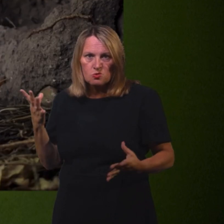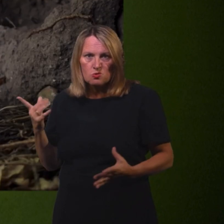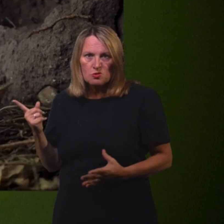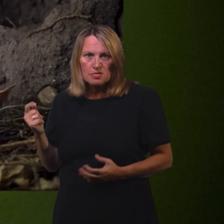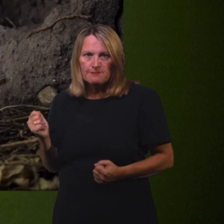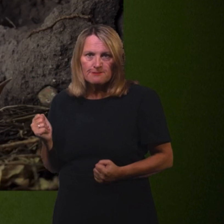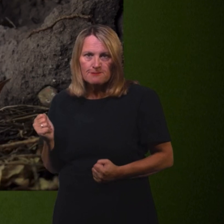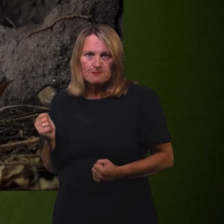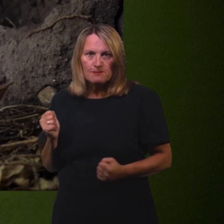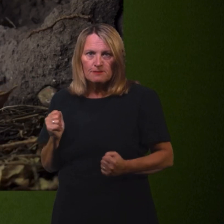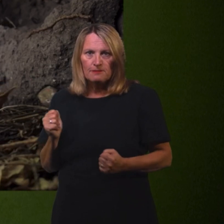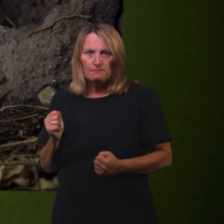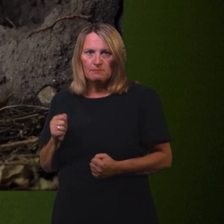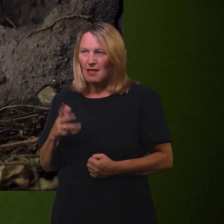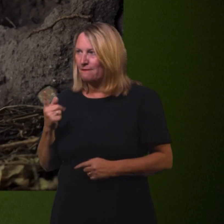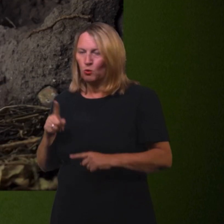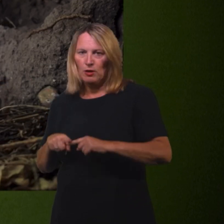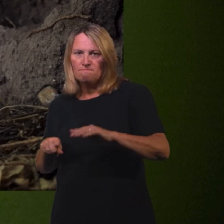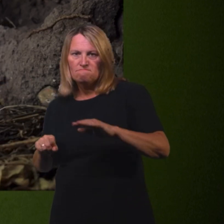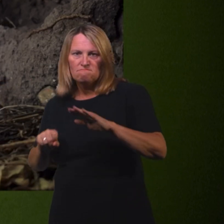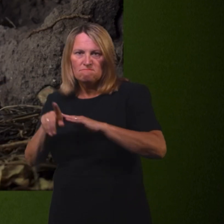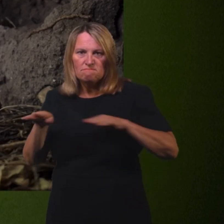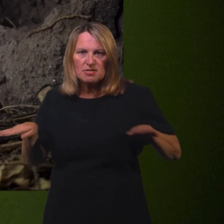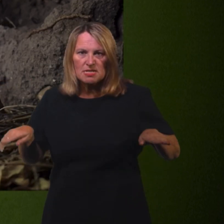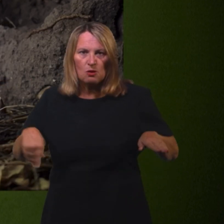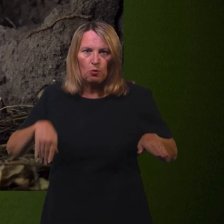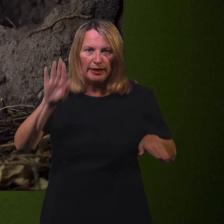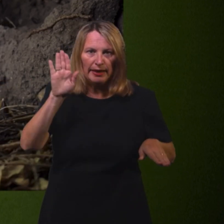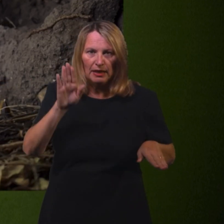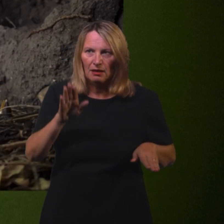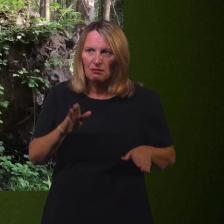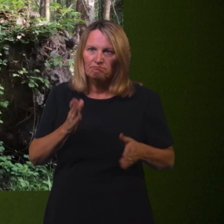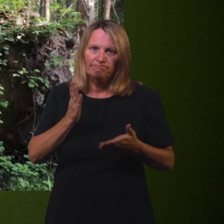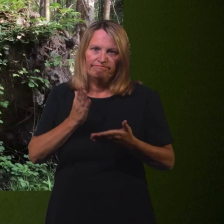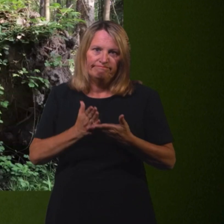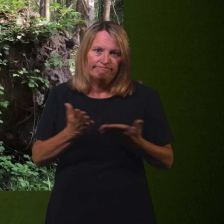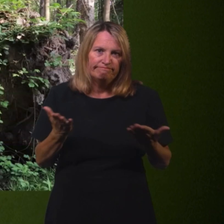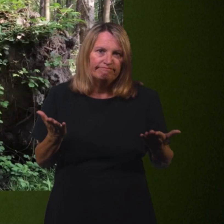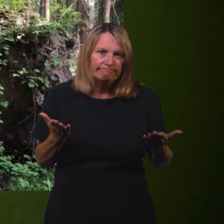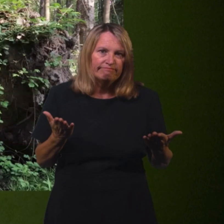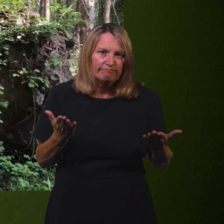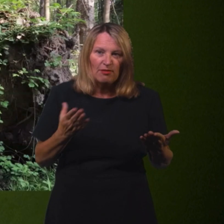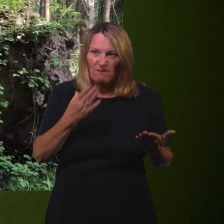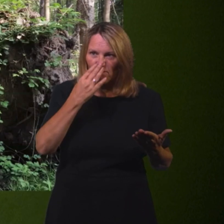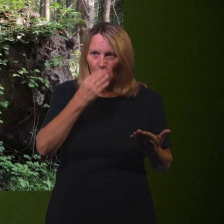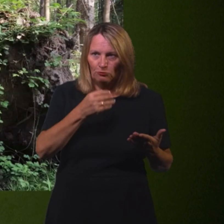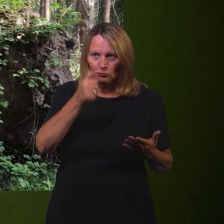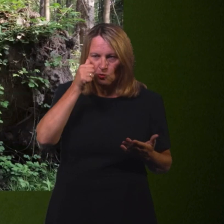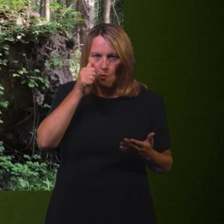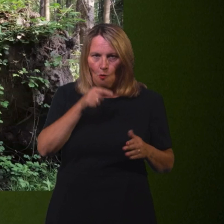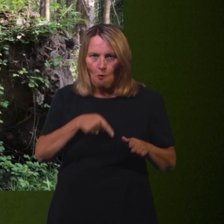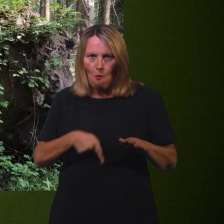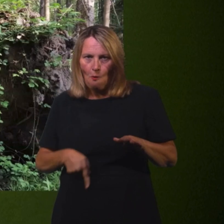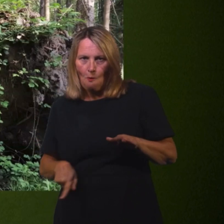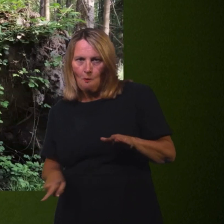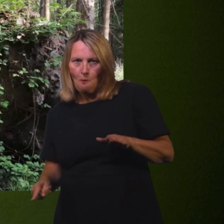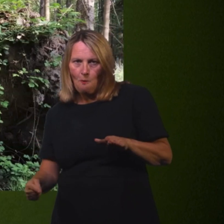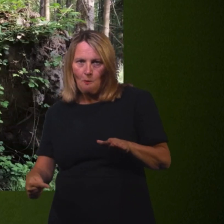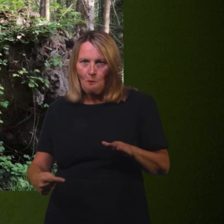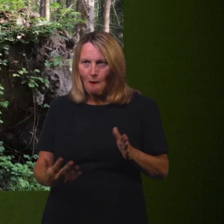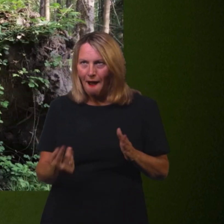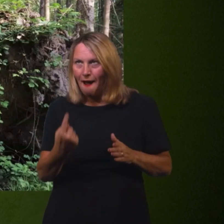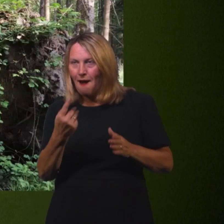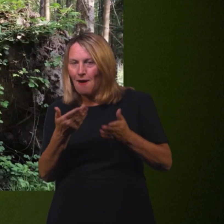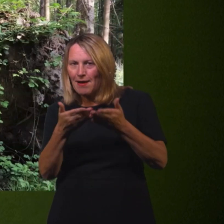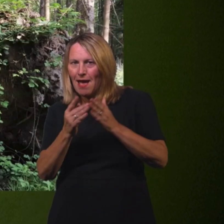loses her nerve and she bolts out of the nest. Now there's no doubt at all that the fox knows exactly where it is. It knows it can't climb